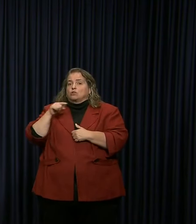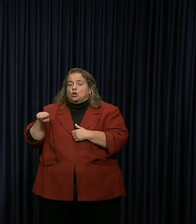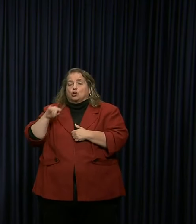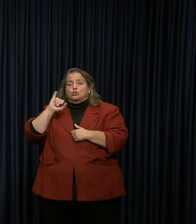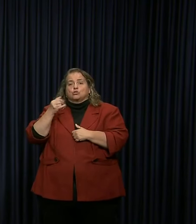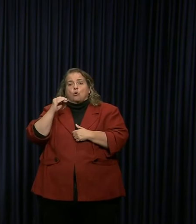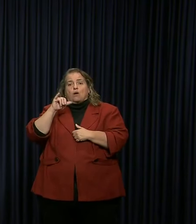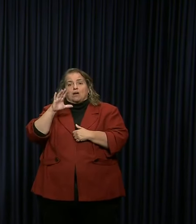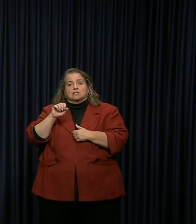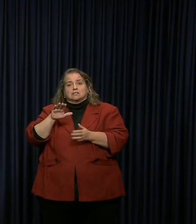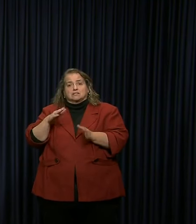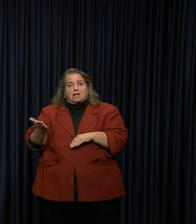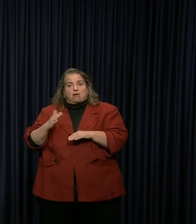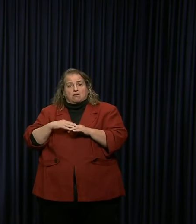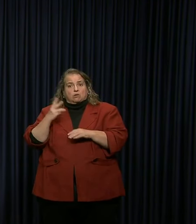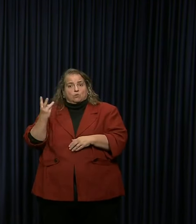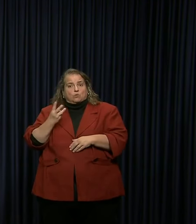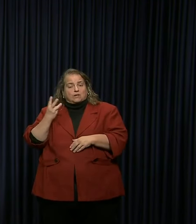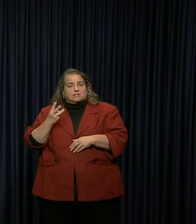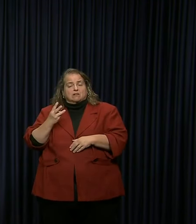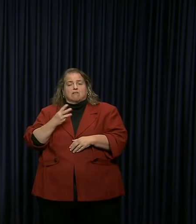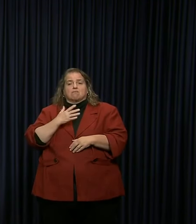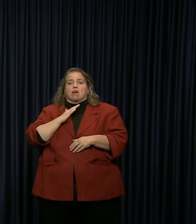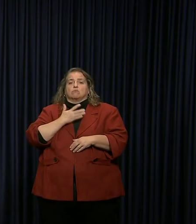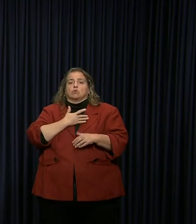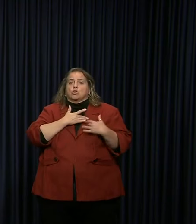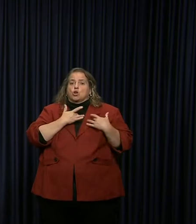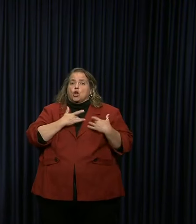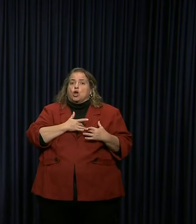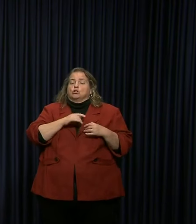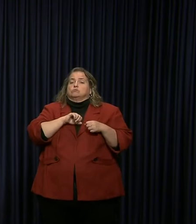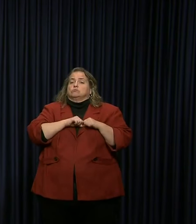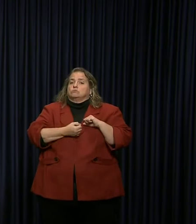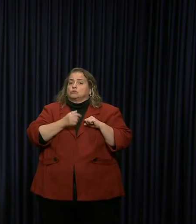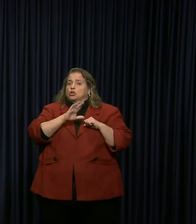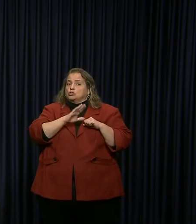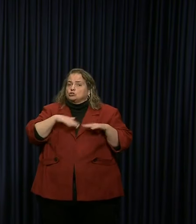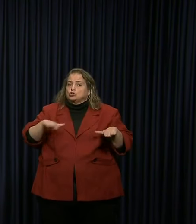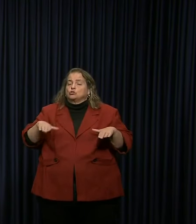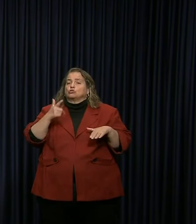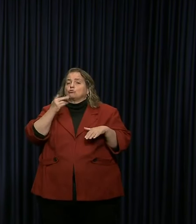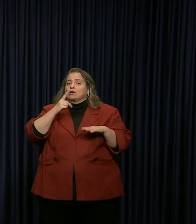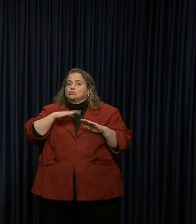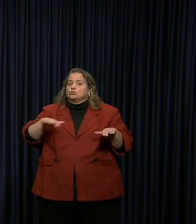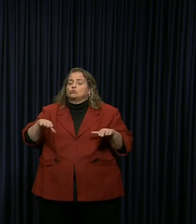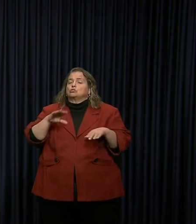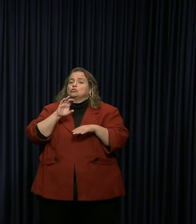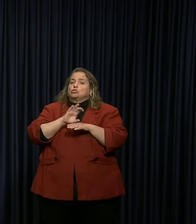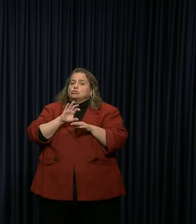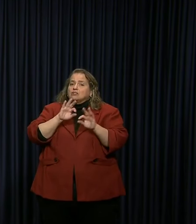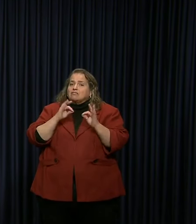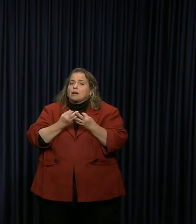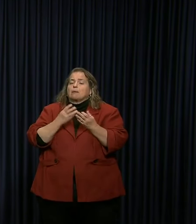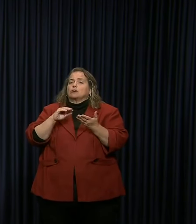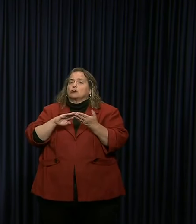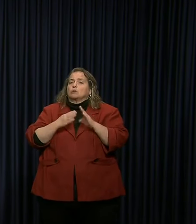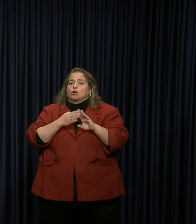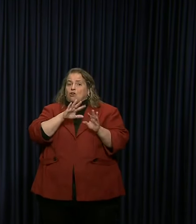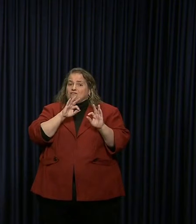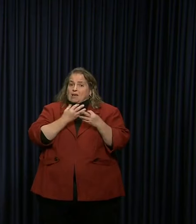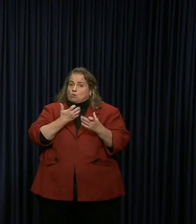Wednesday, and so our heart goes out to her children, her grandchildren, her church family, and her community. Her family wanted us to share